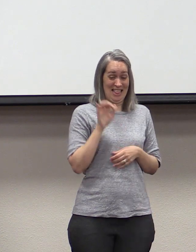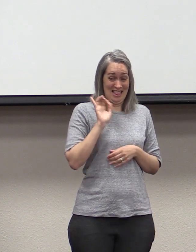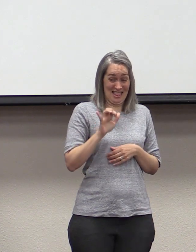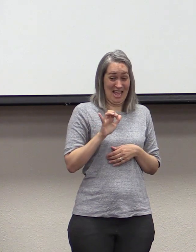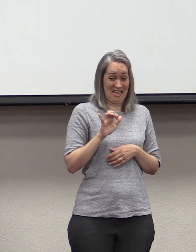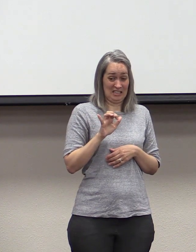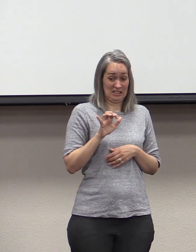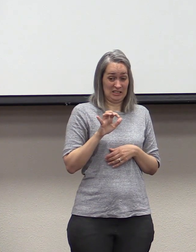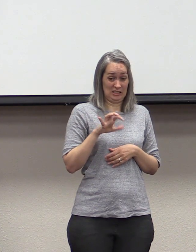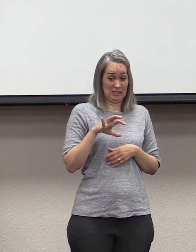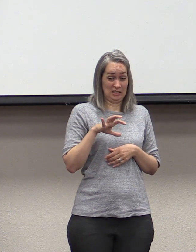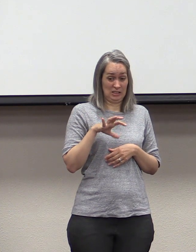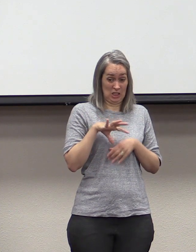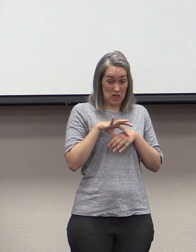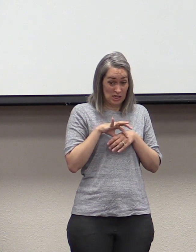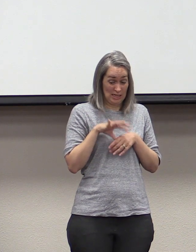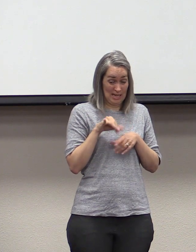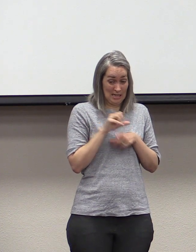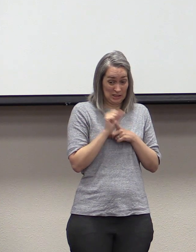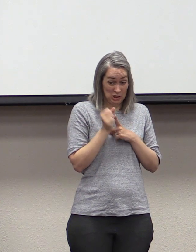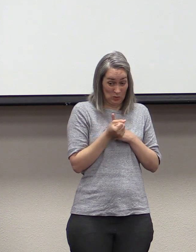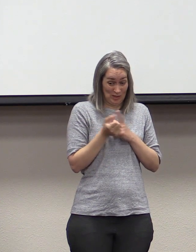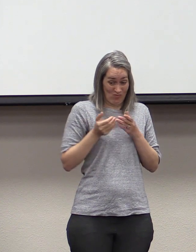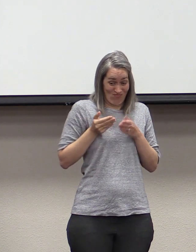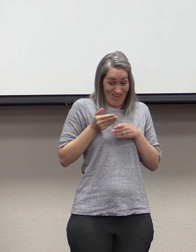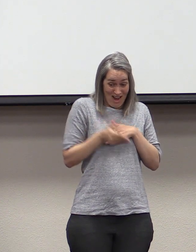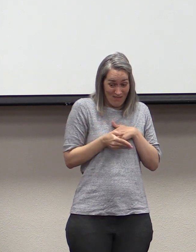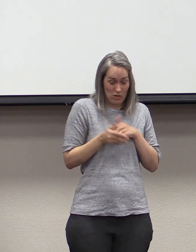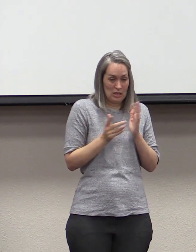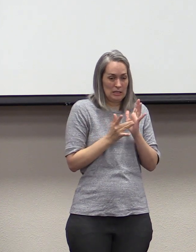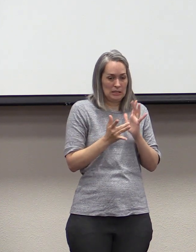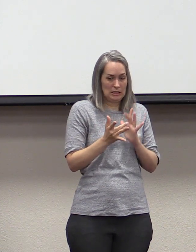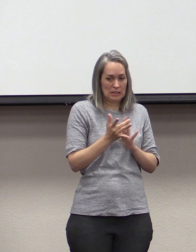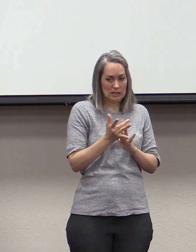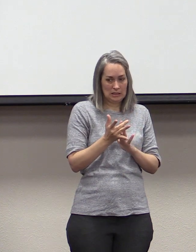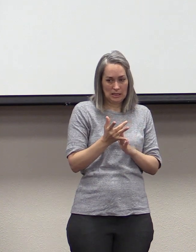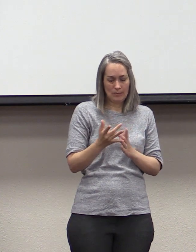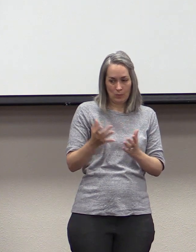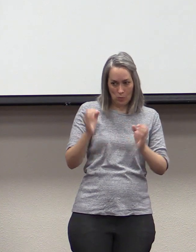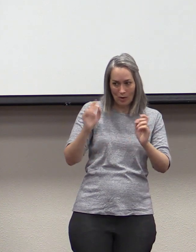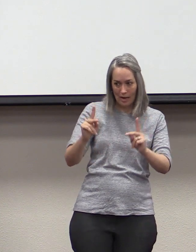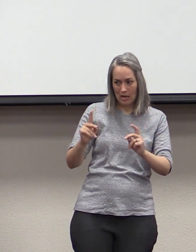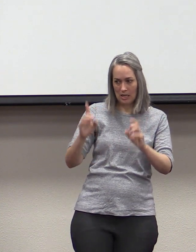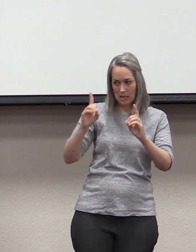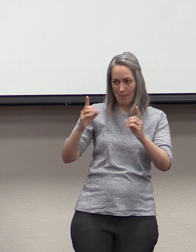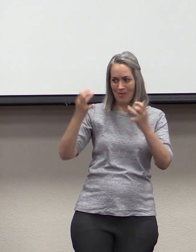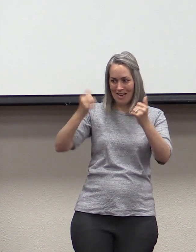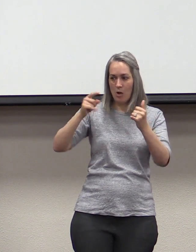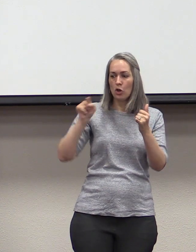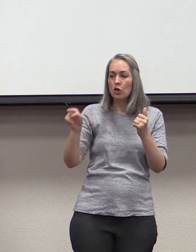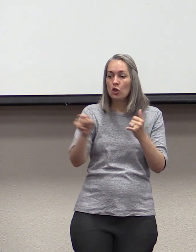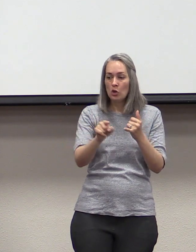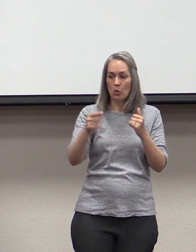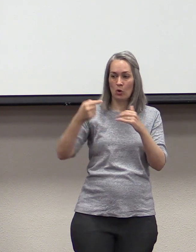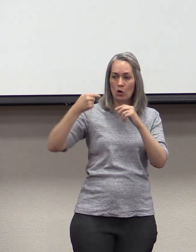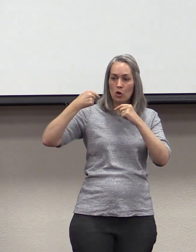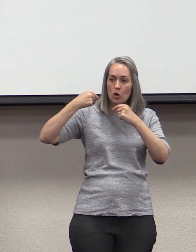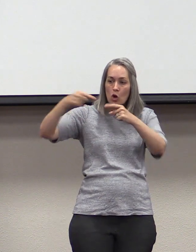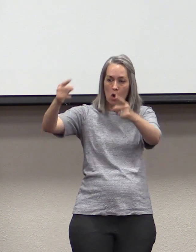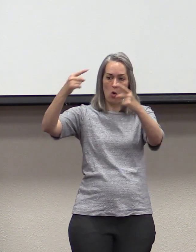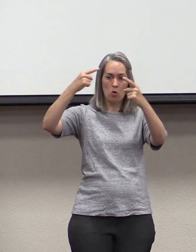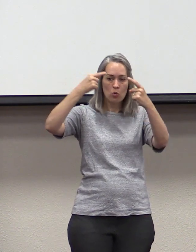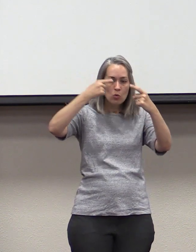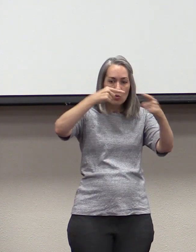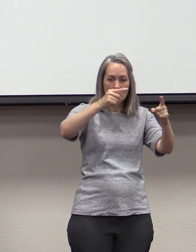context that Jesus sends them out and says, okay, now you go out. You